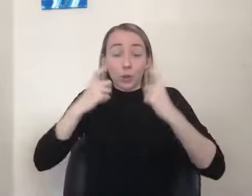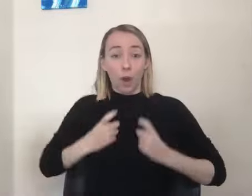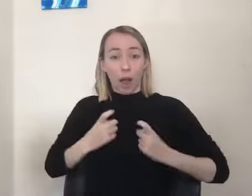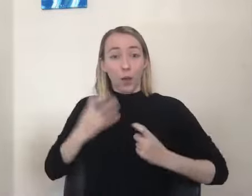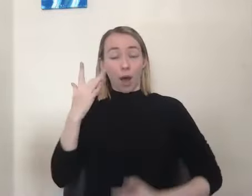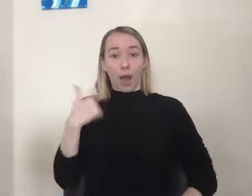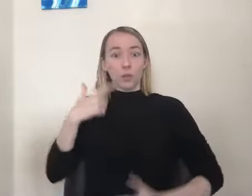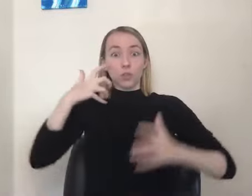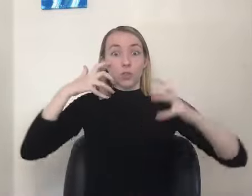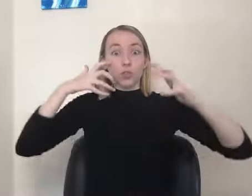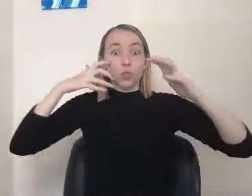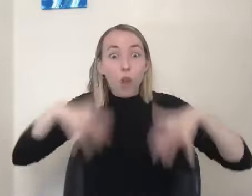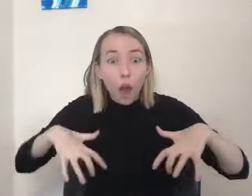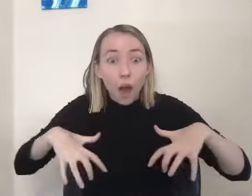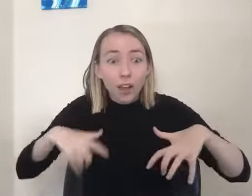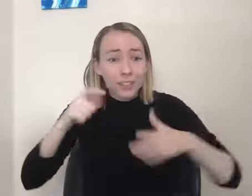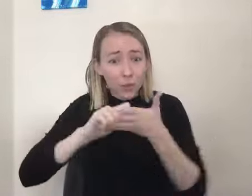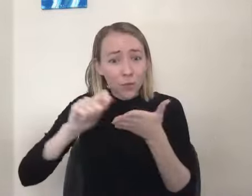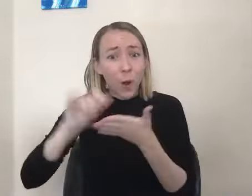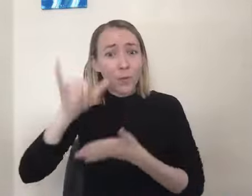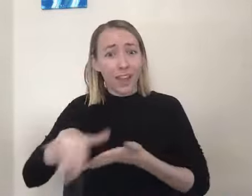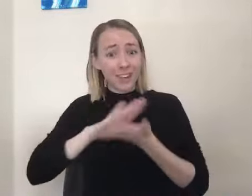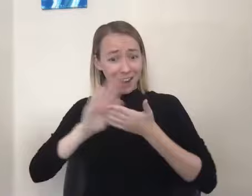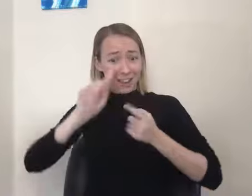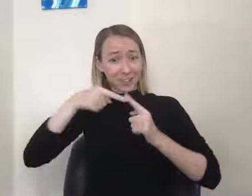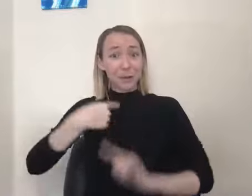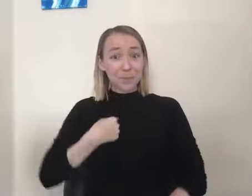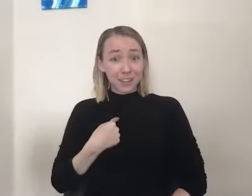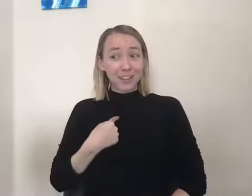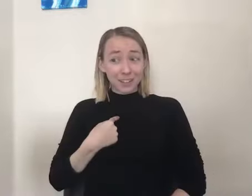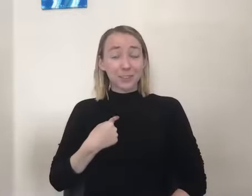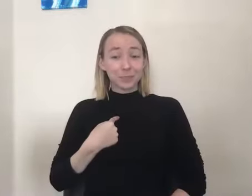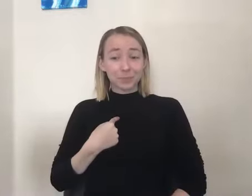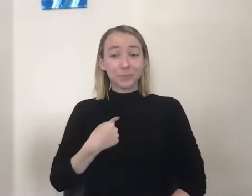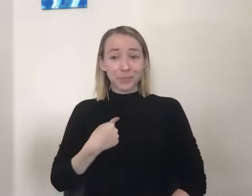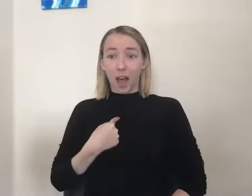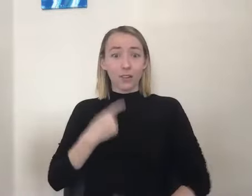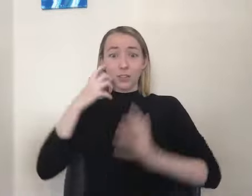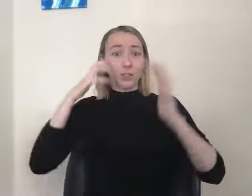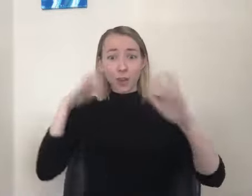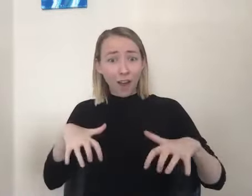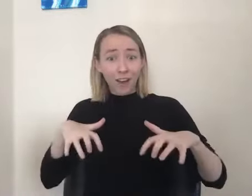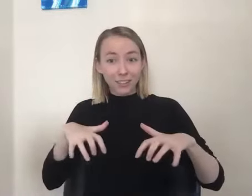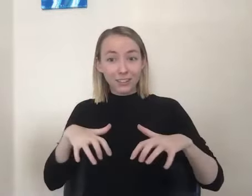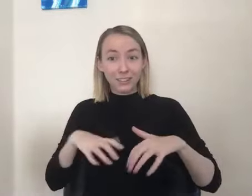blue, remember this to cheer you up. Mum, I love you. And I couldn't even cry. I was